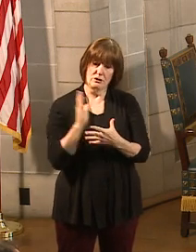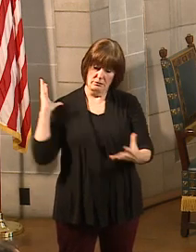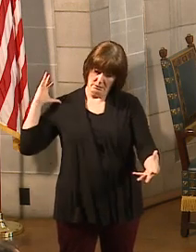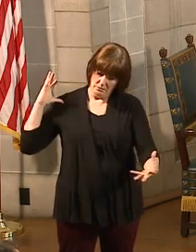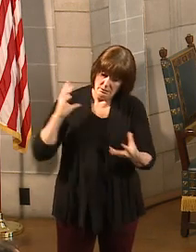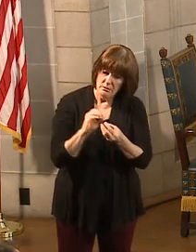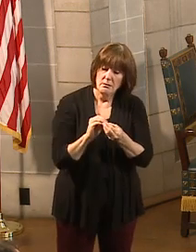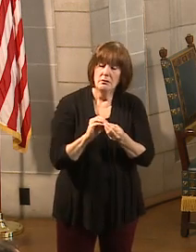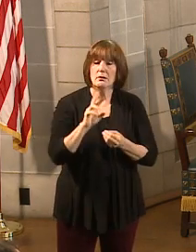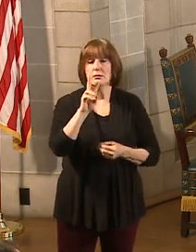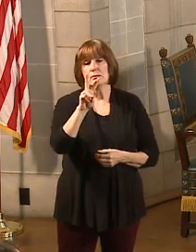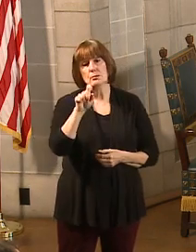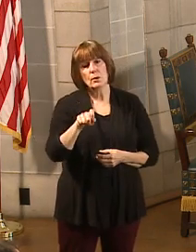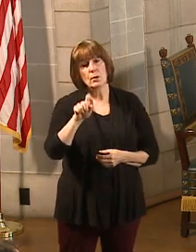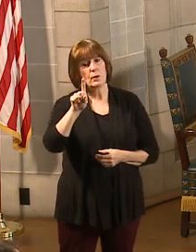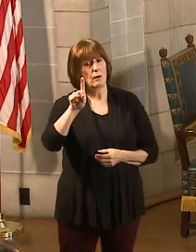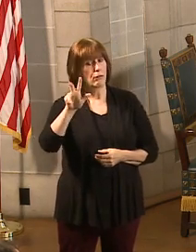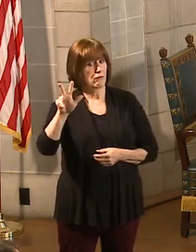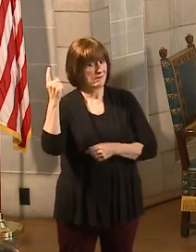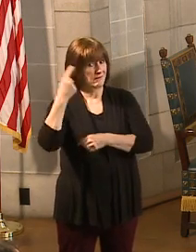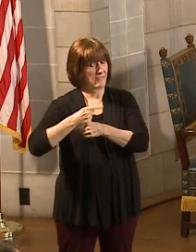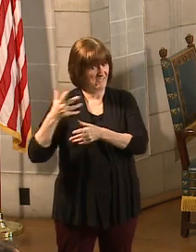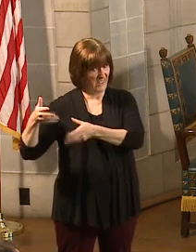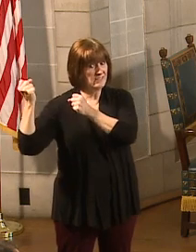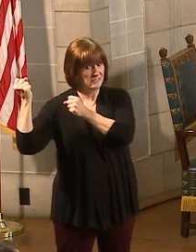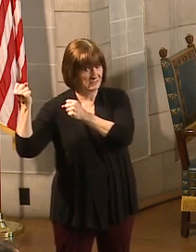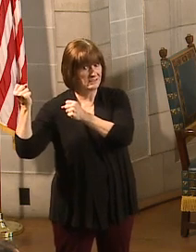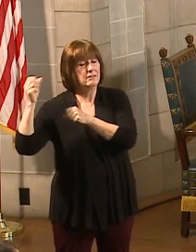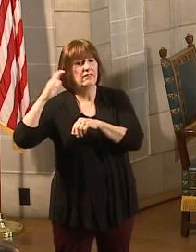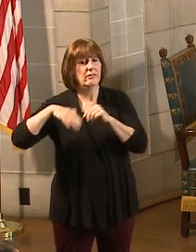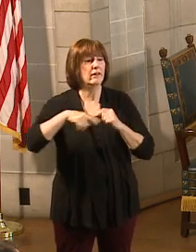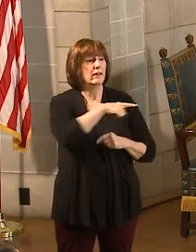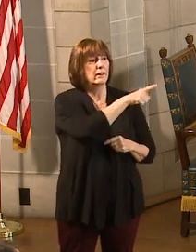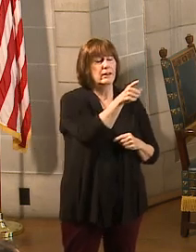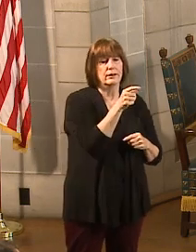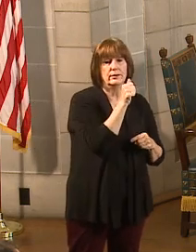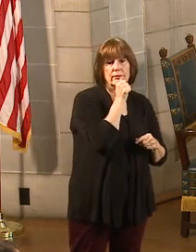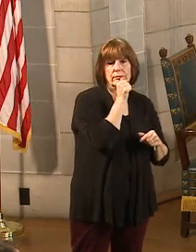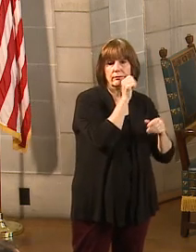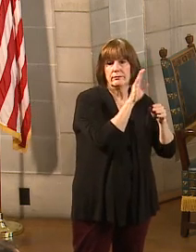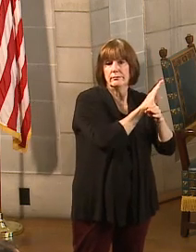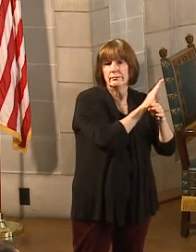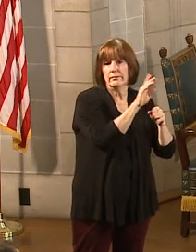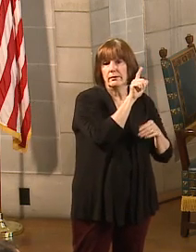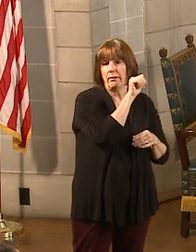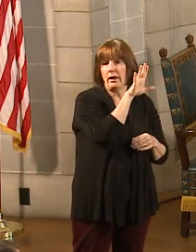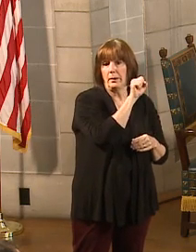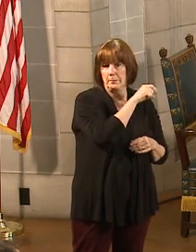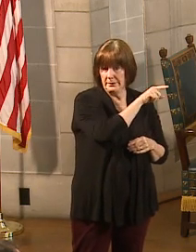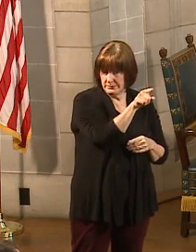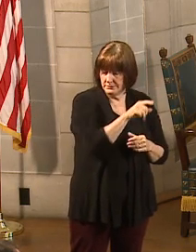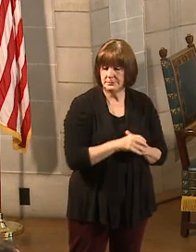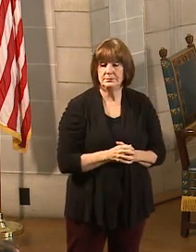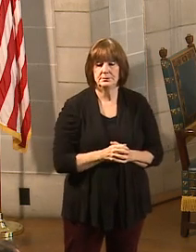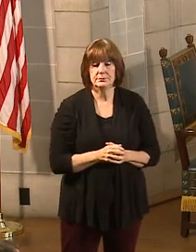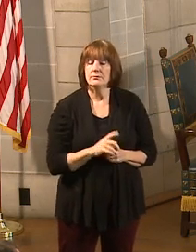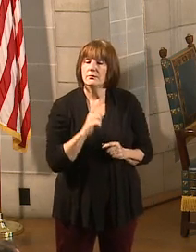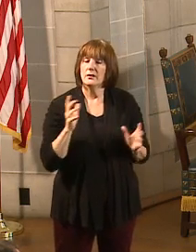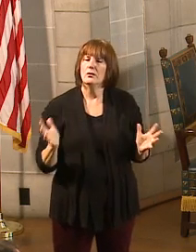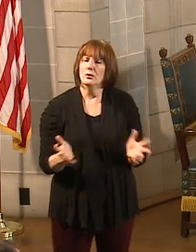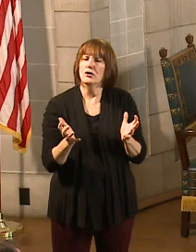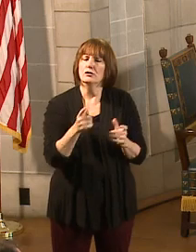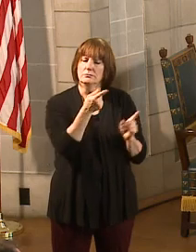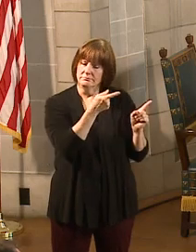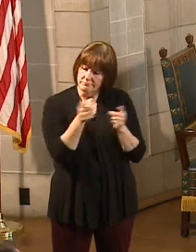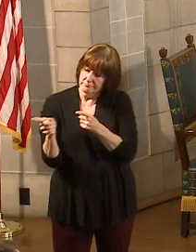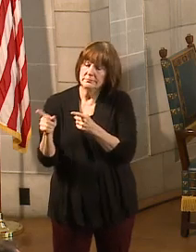is about 2.13 days, much faster than what those Quest Commercial Lab is getting back. So we really want to encourage people to use